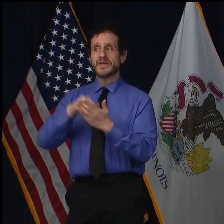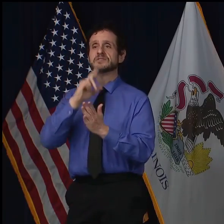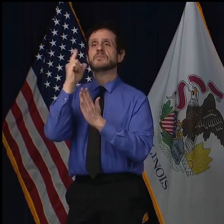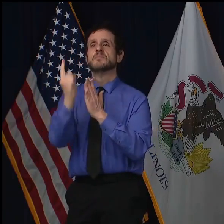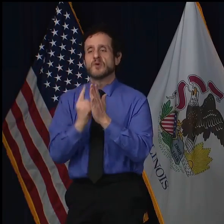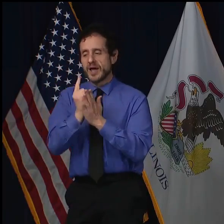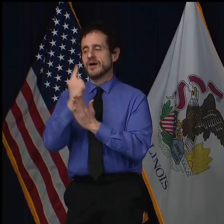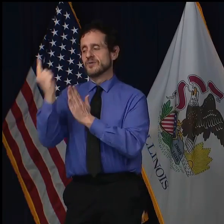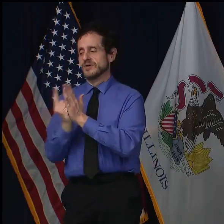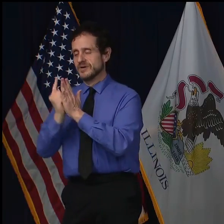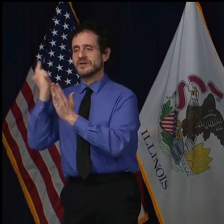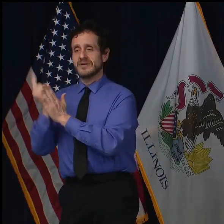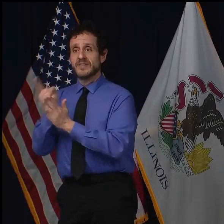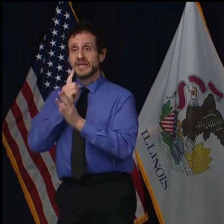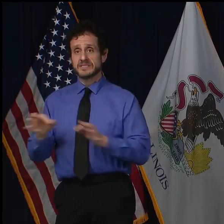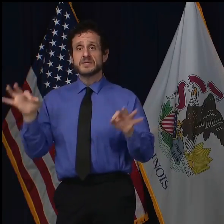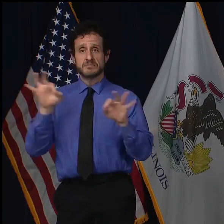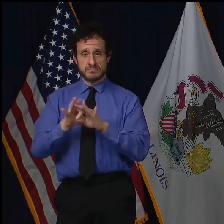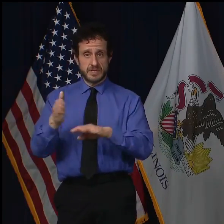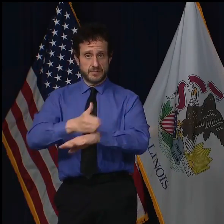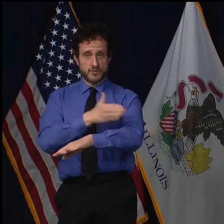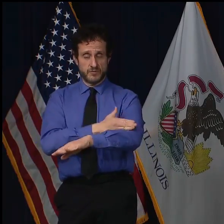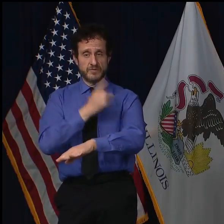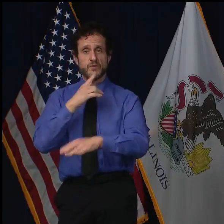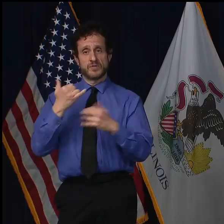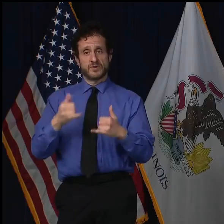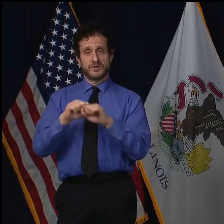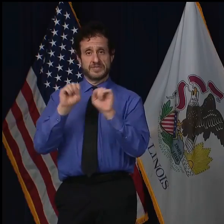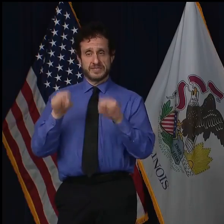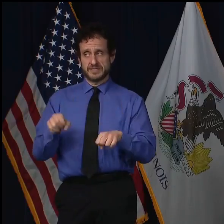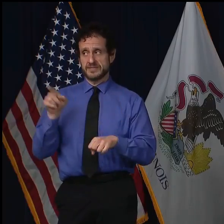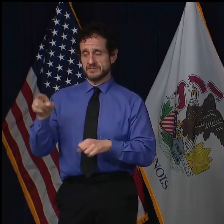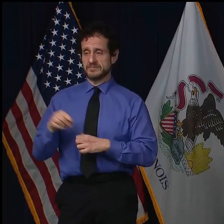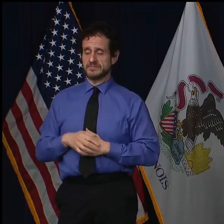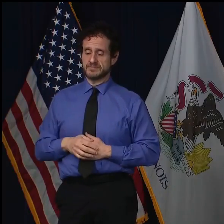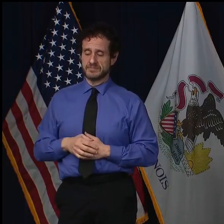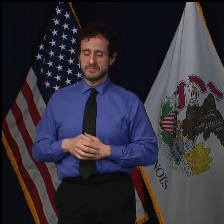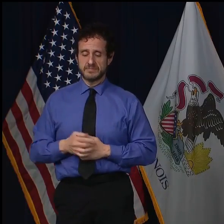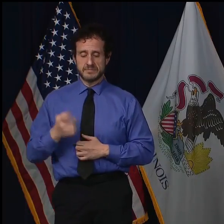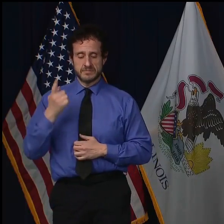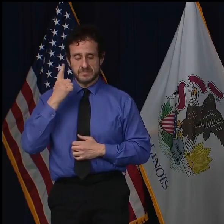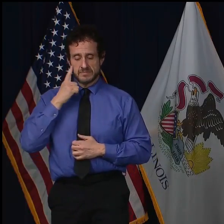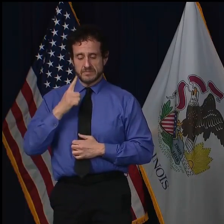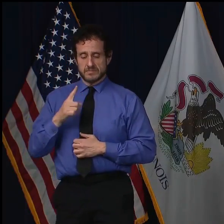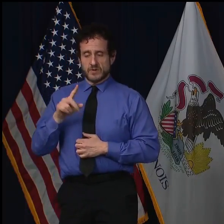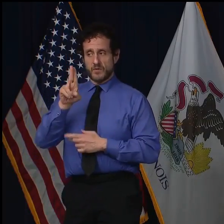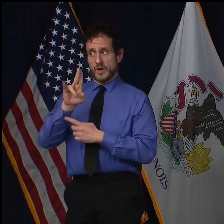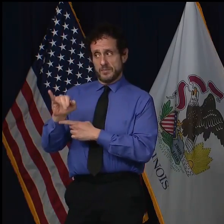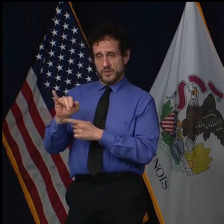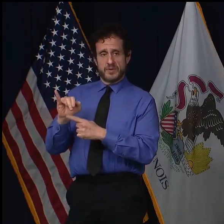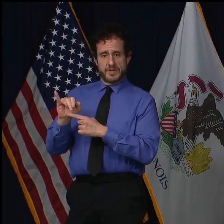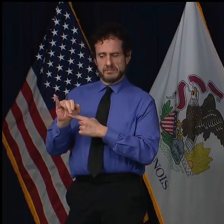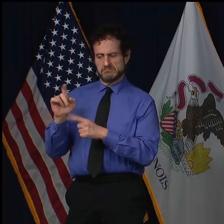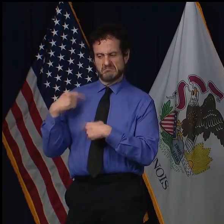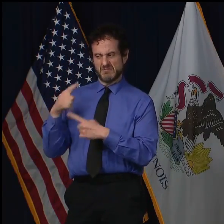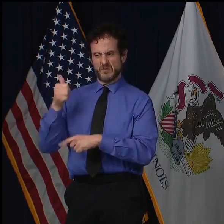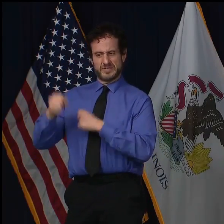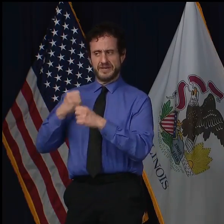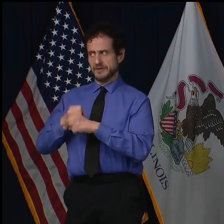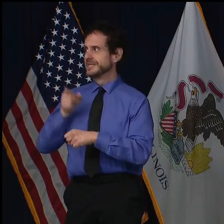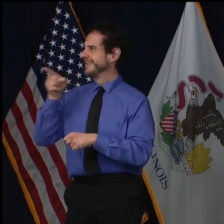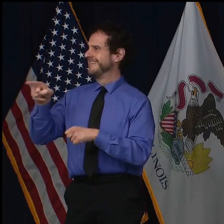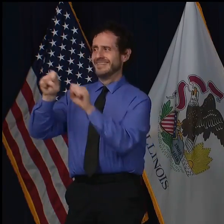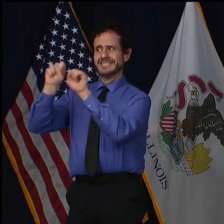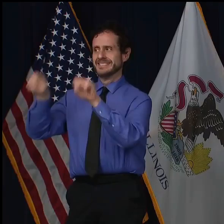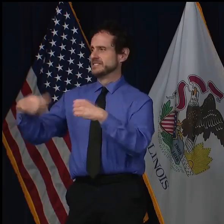add, significant improvement over the existing system for unemployment, which has been around for a decade. This is a wholly